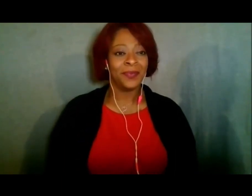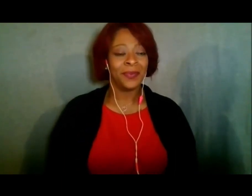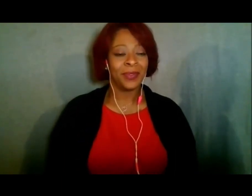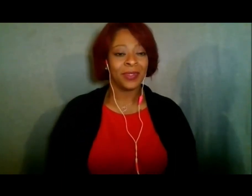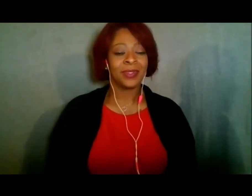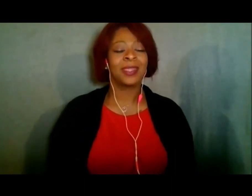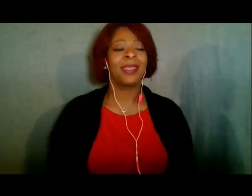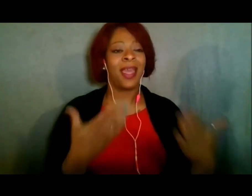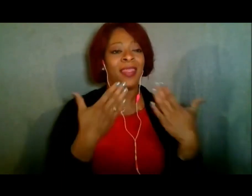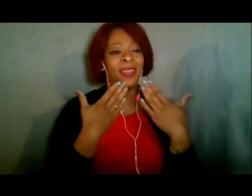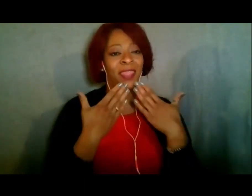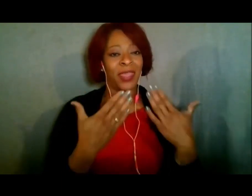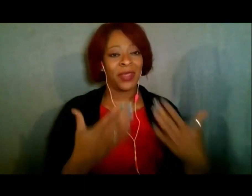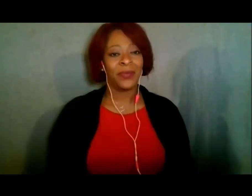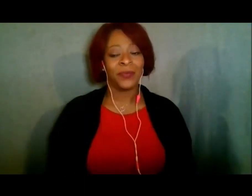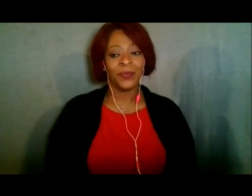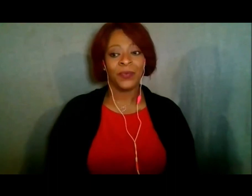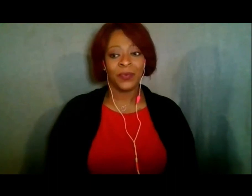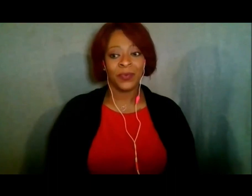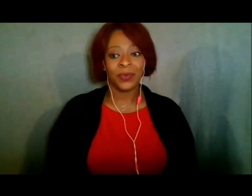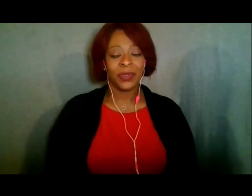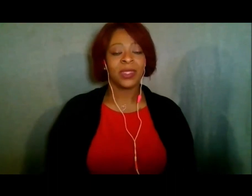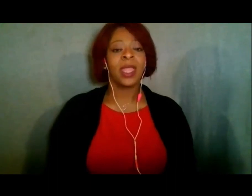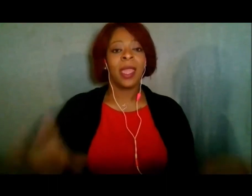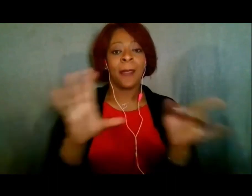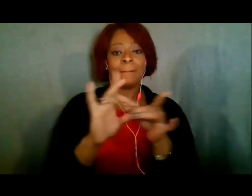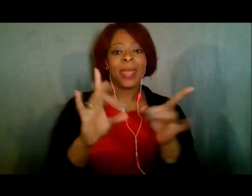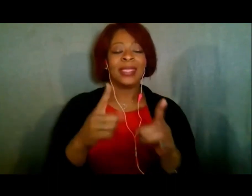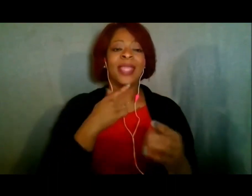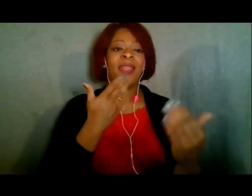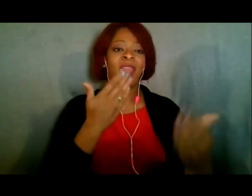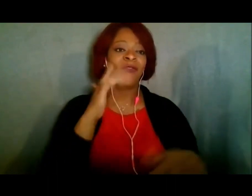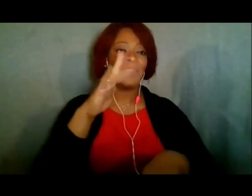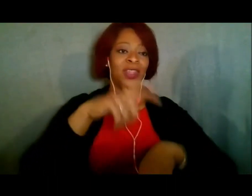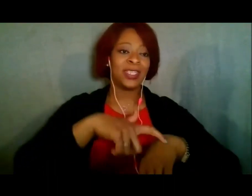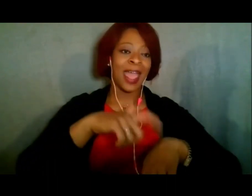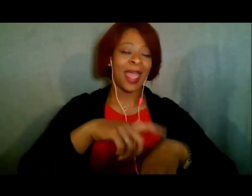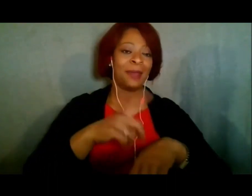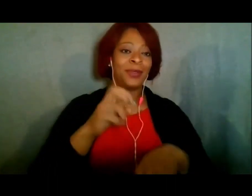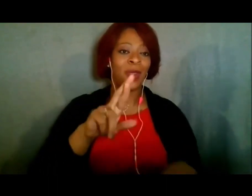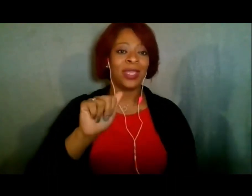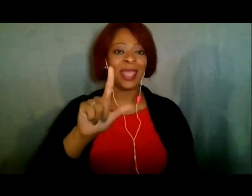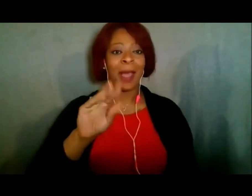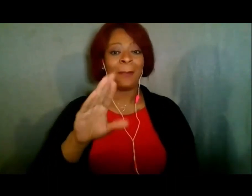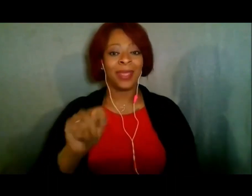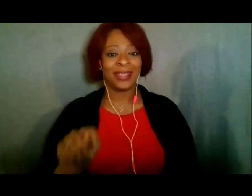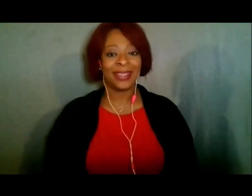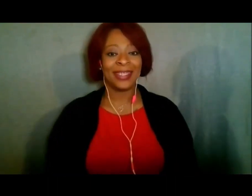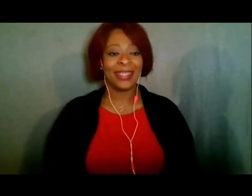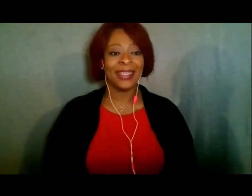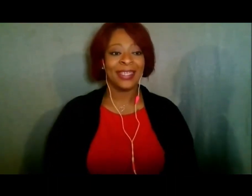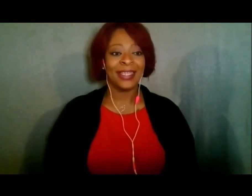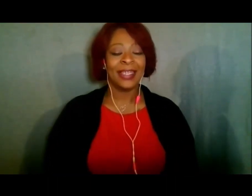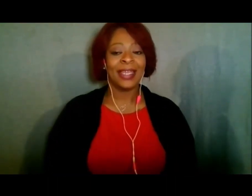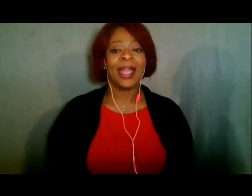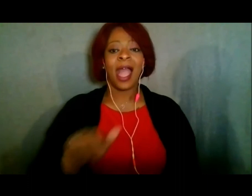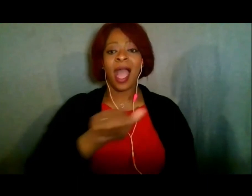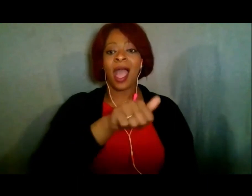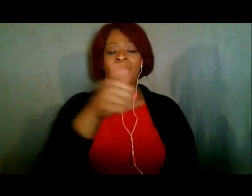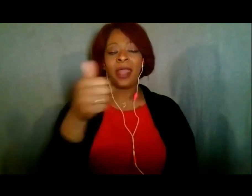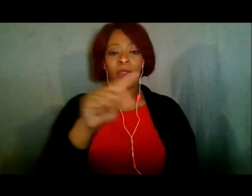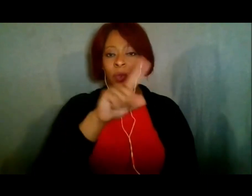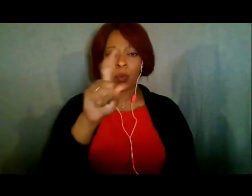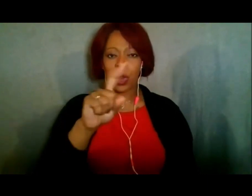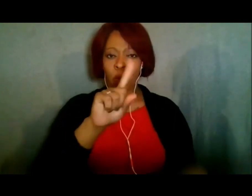Thank you. When we have a message here thanking you for your time and talking about how informative you're being. And then another question, when was